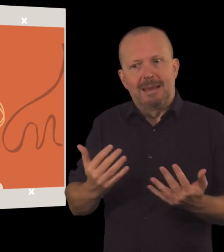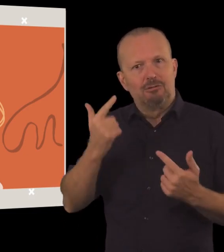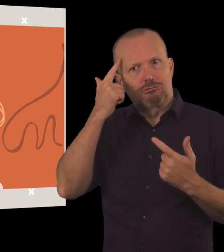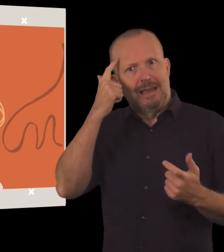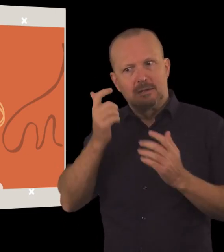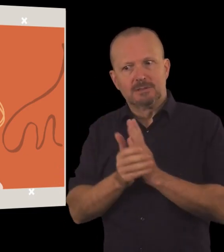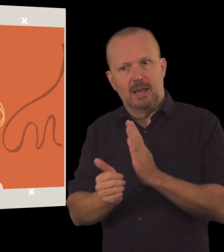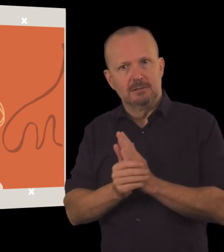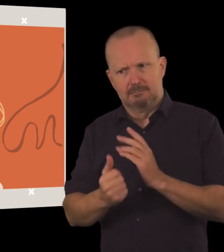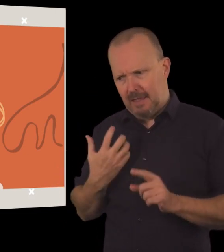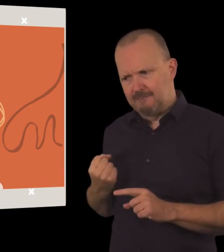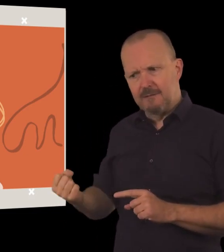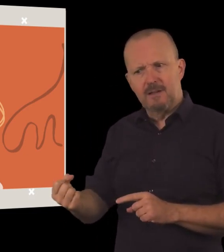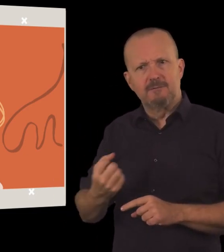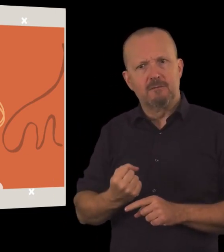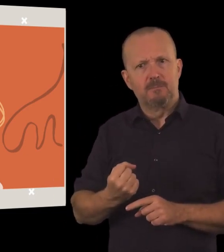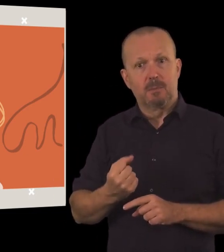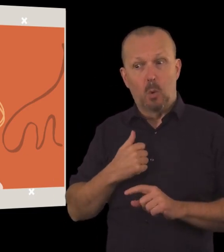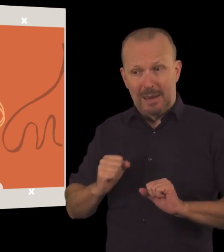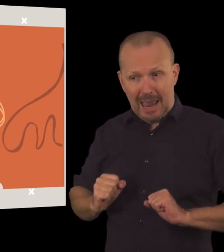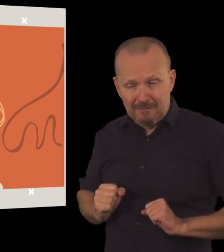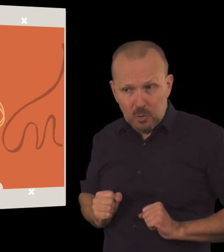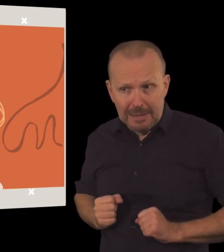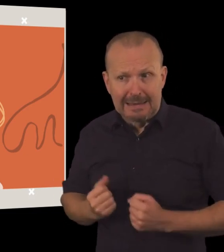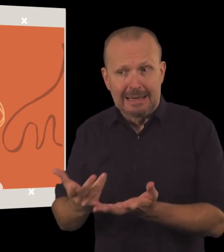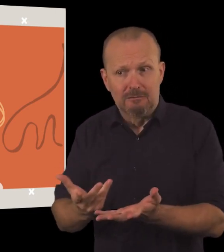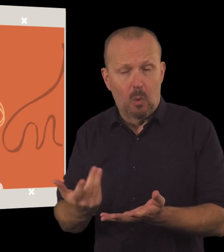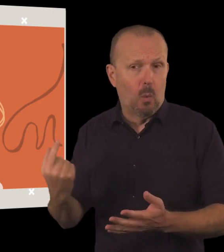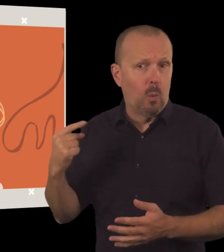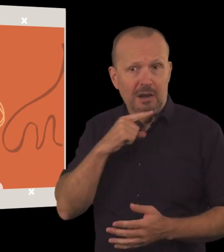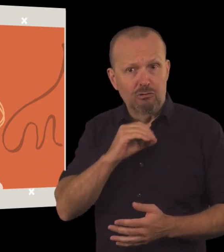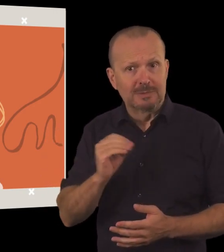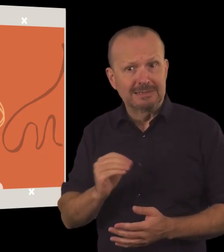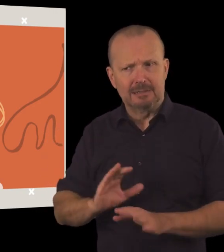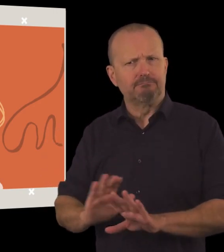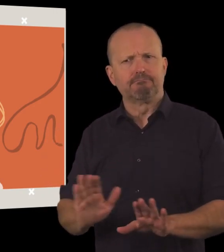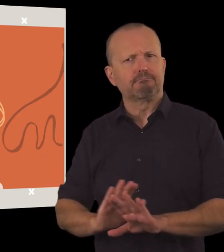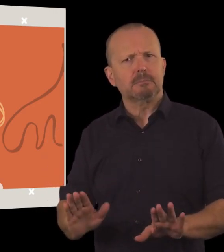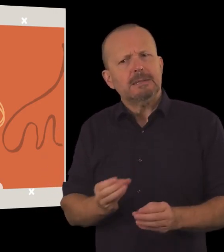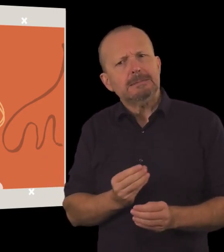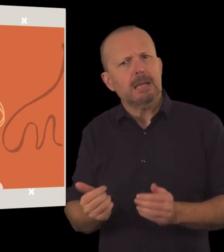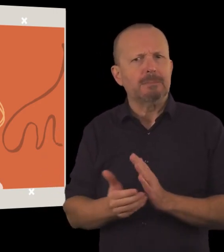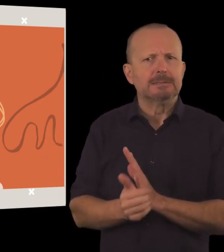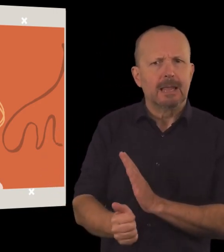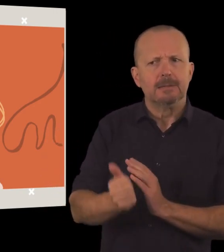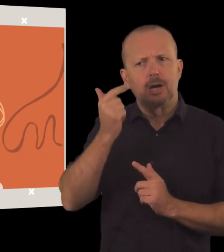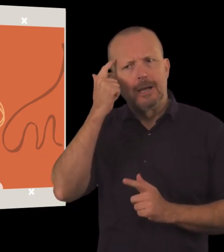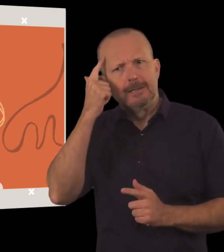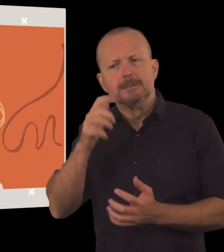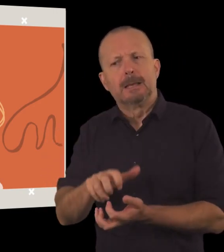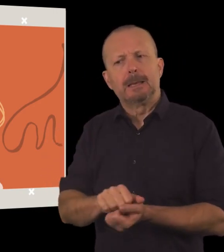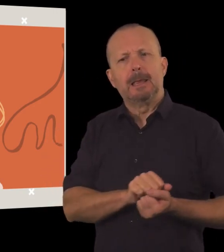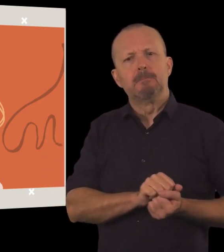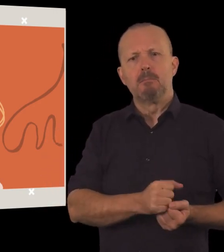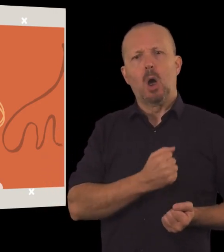stays inside your golden circle. We don't have to share everything. And by doing this, this creates a balance of what we do